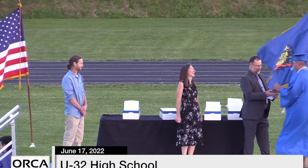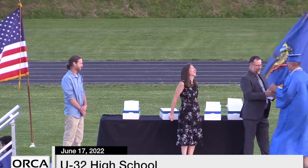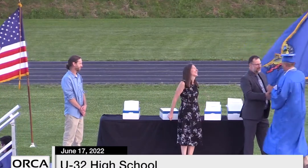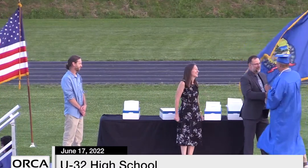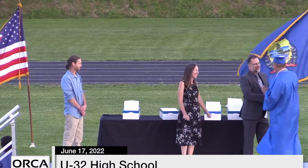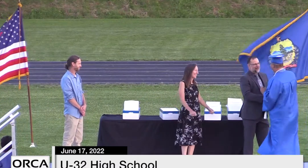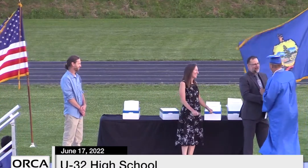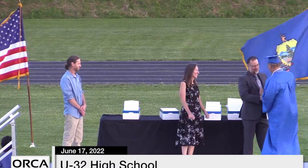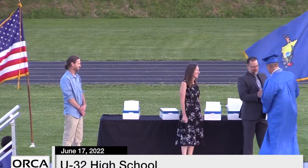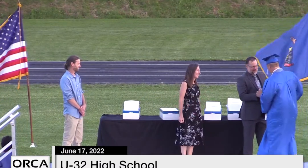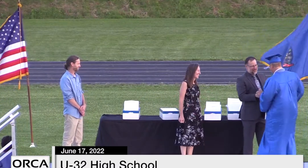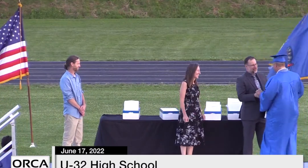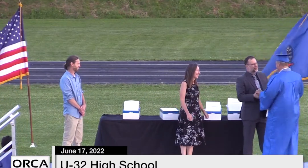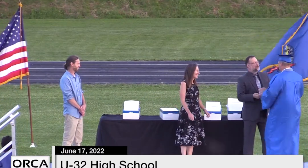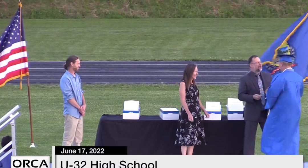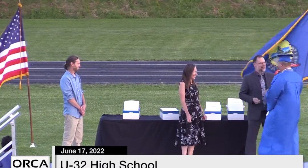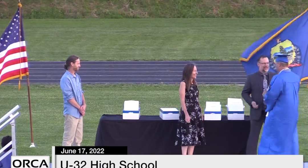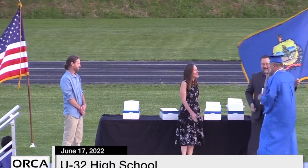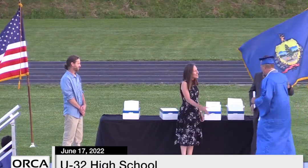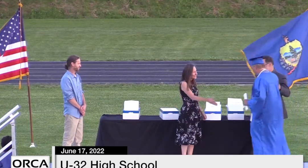Tia Rose Lino.